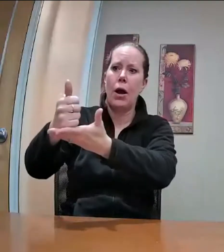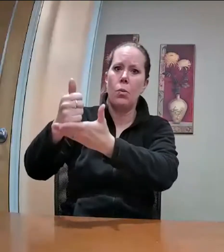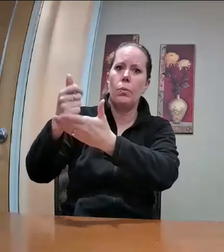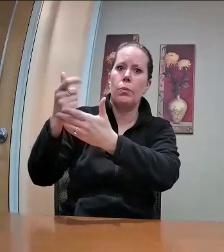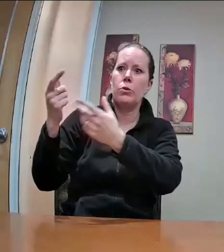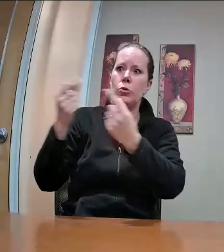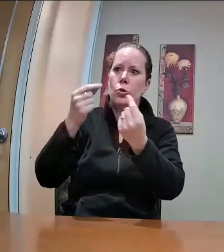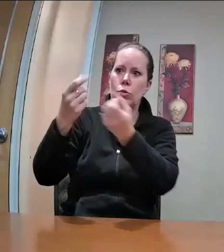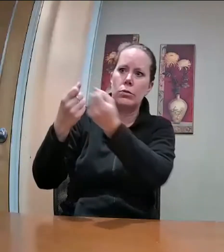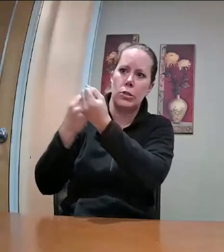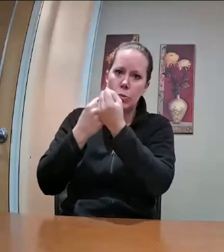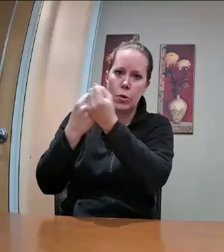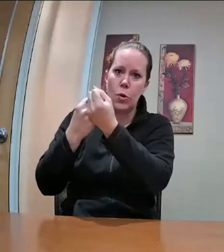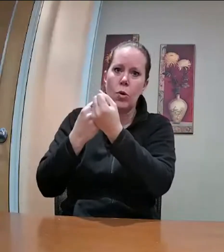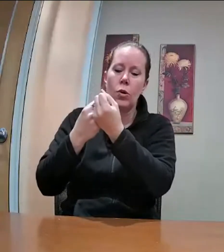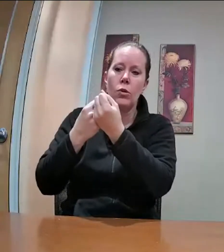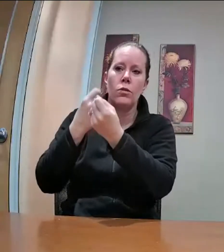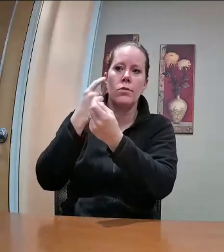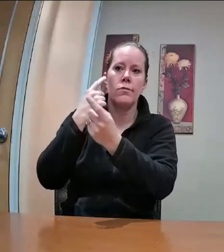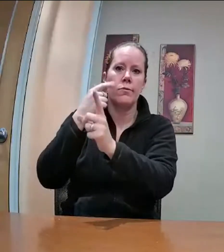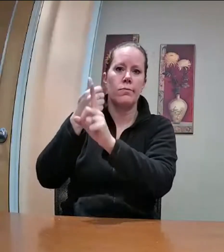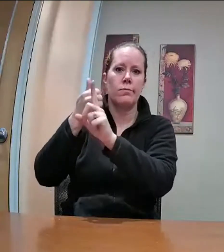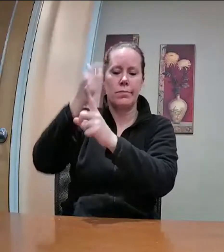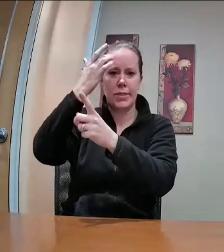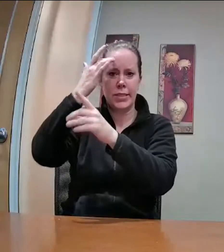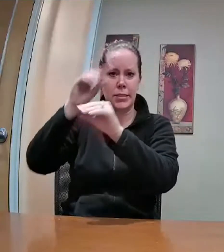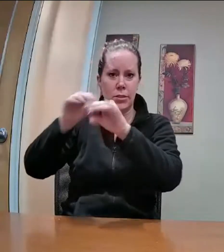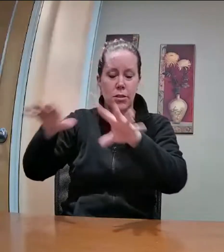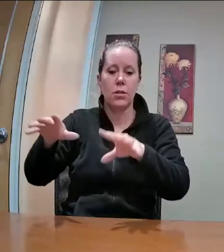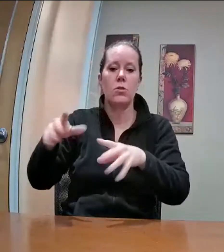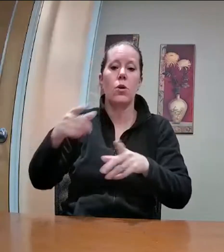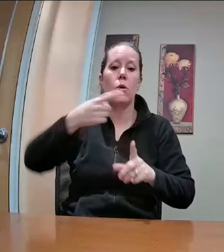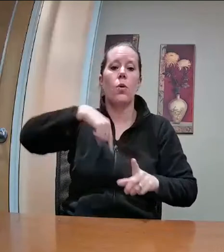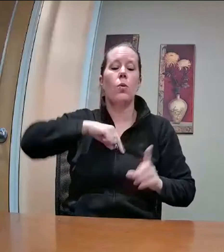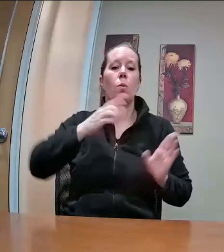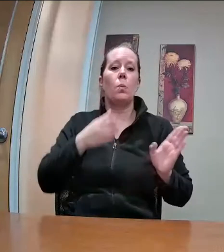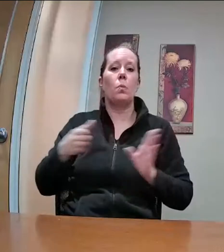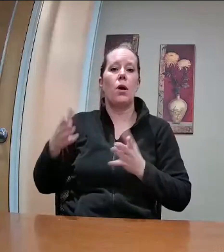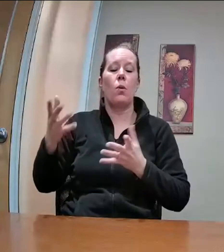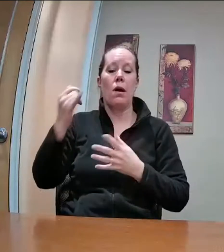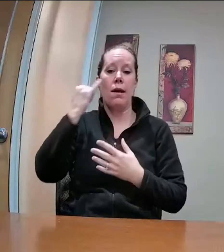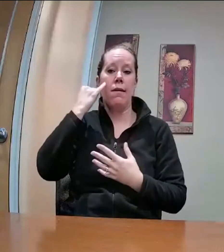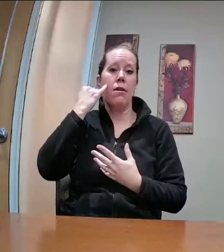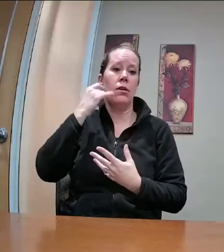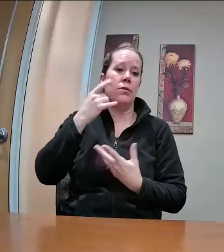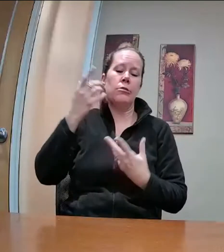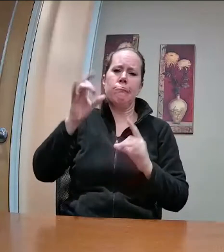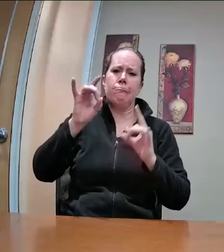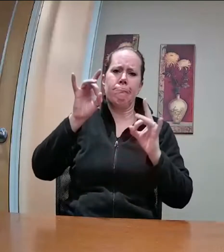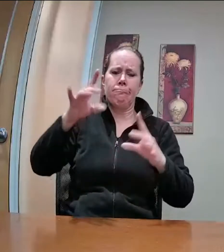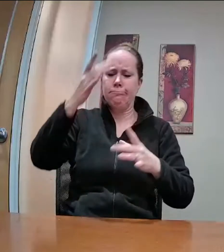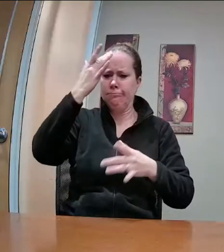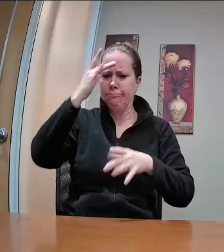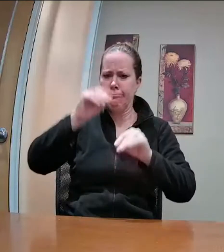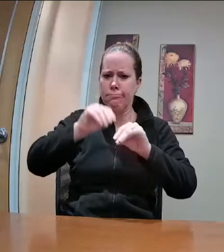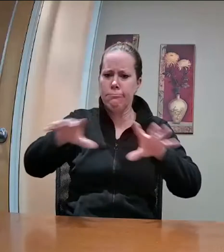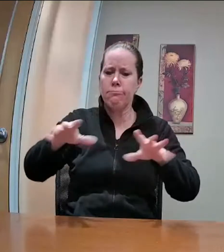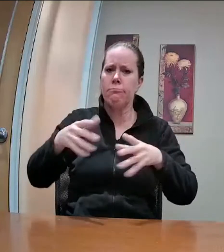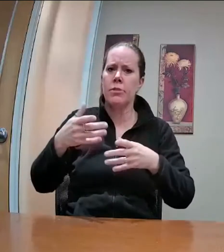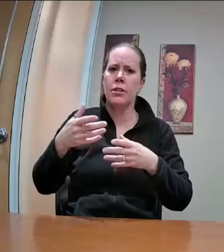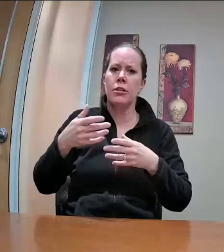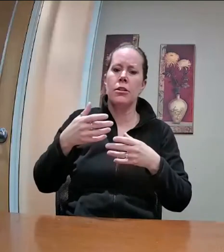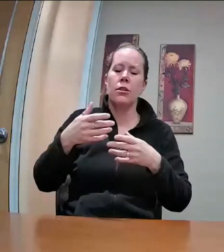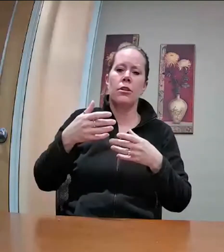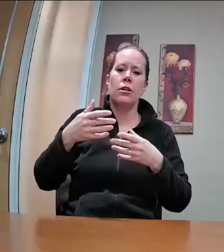in crisis. So what we're trying to do is plan for somebody having a major outbreak and not getting into